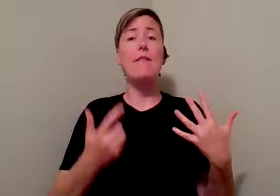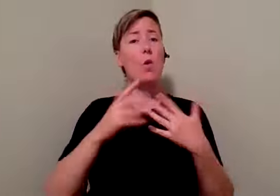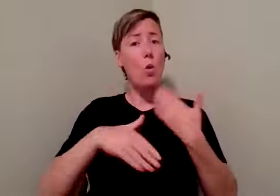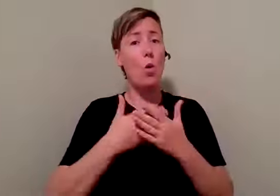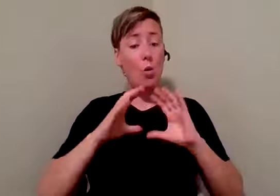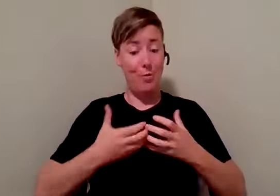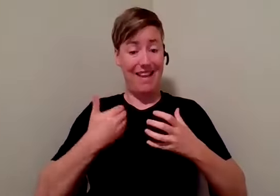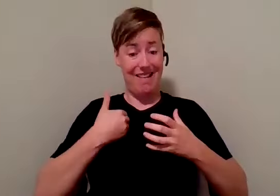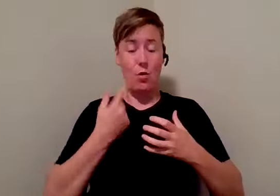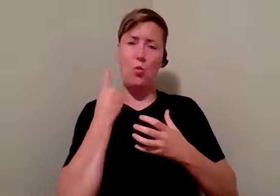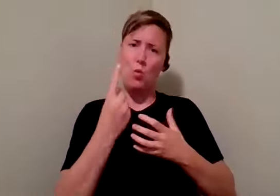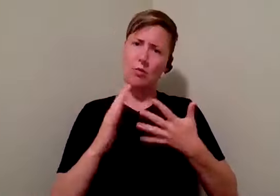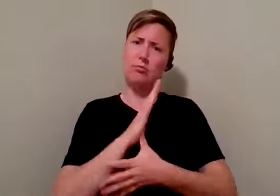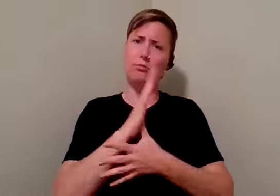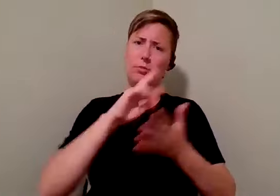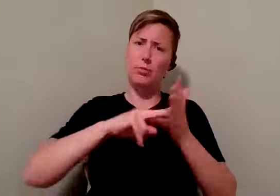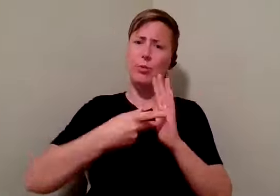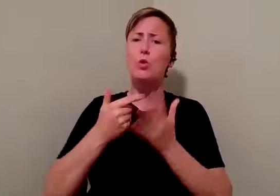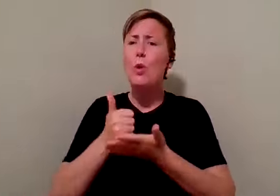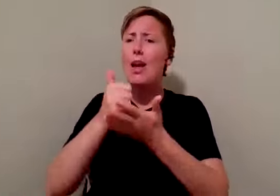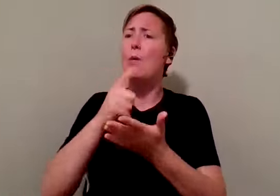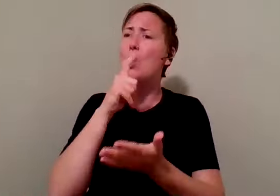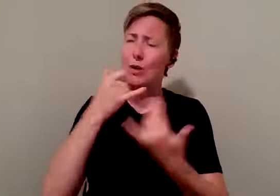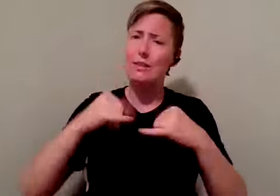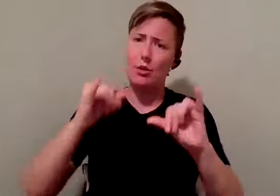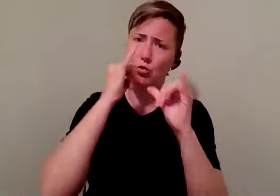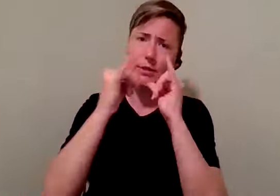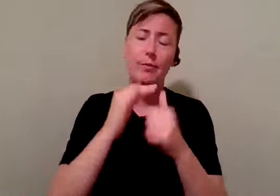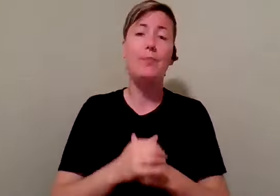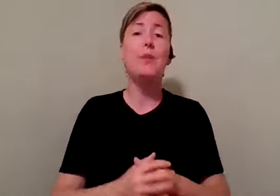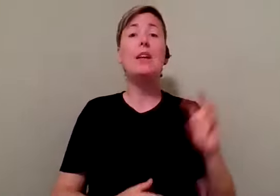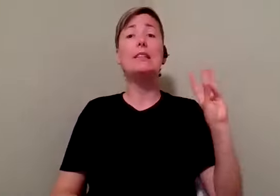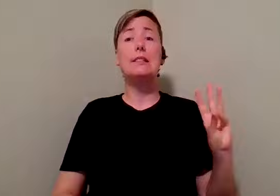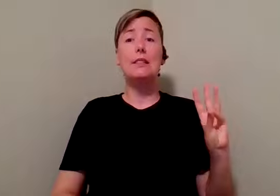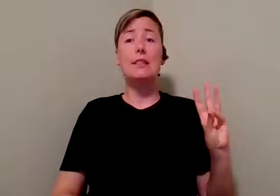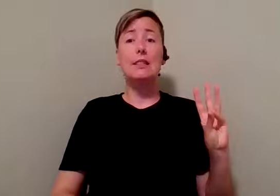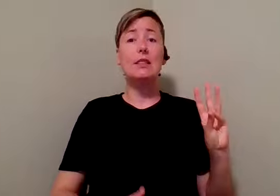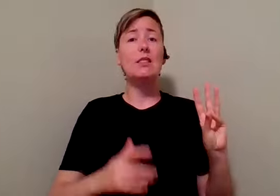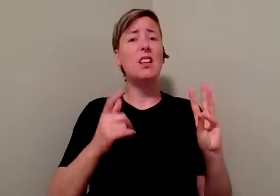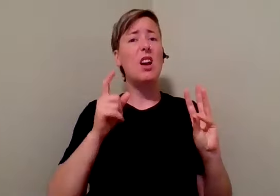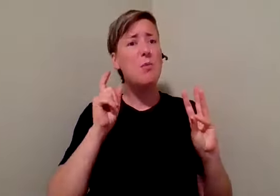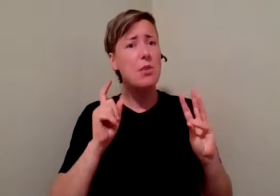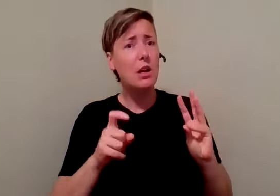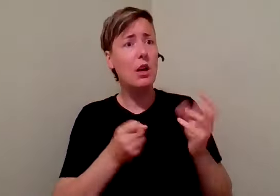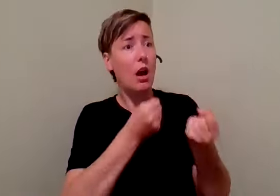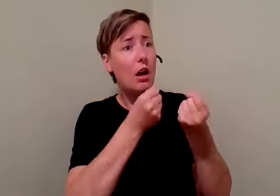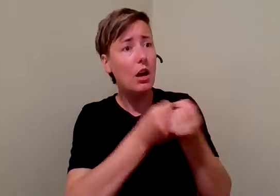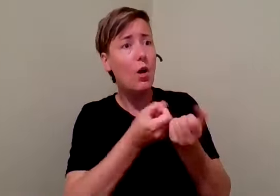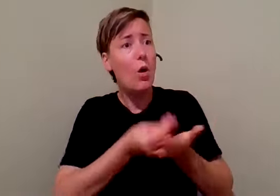its message to the alcoholic who still suffers. 6, an AA group ought never endorse, finance, or lend the AA name to any